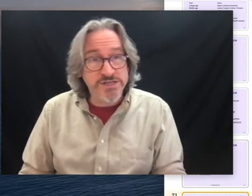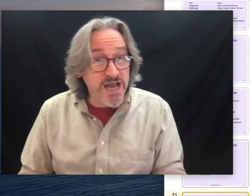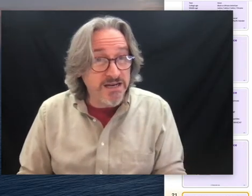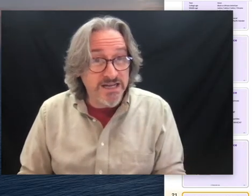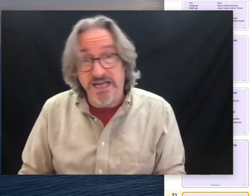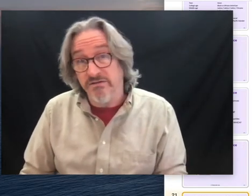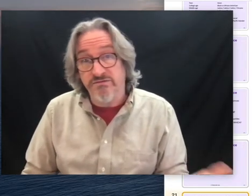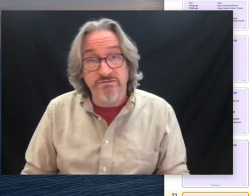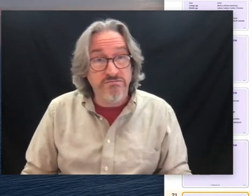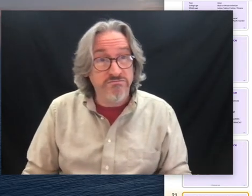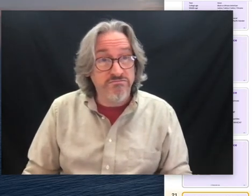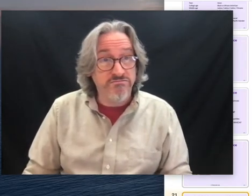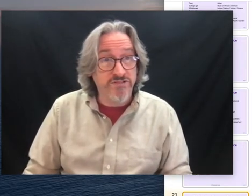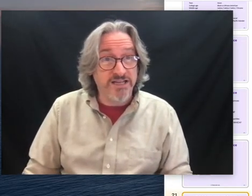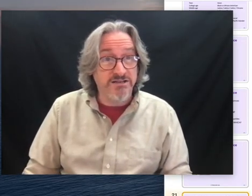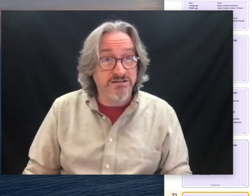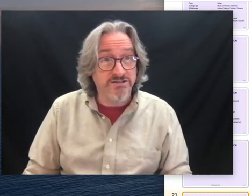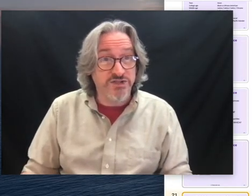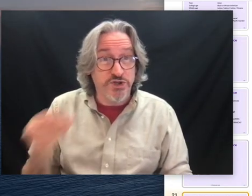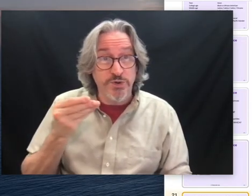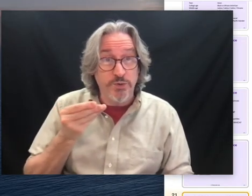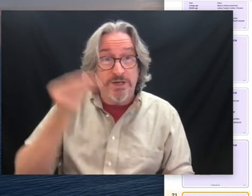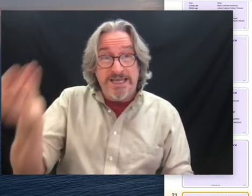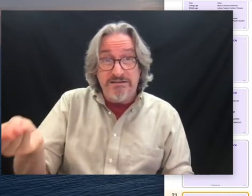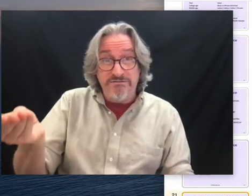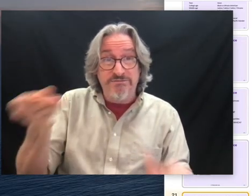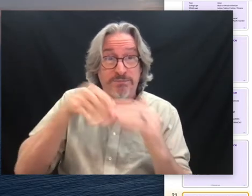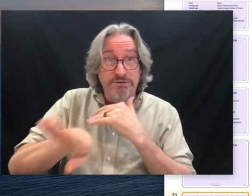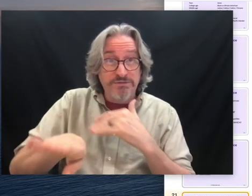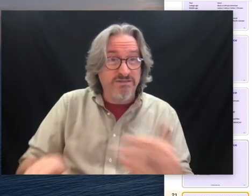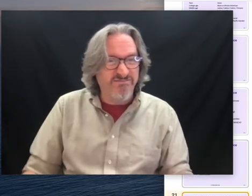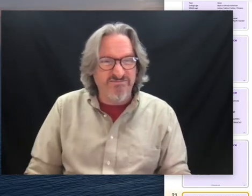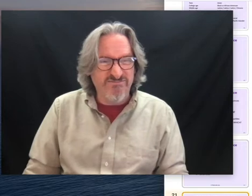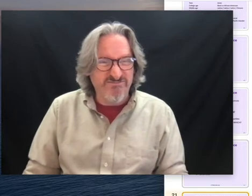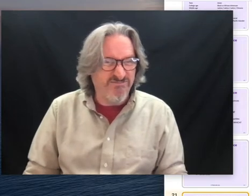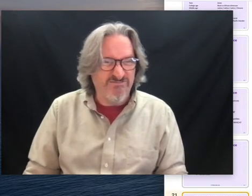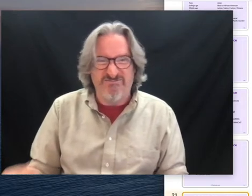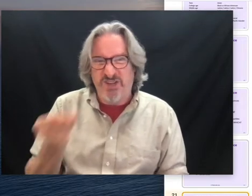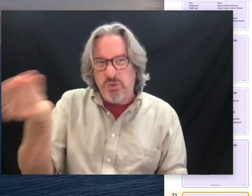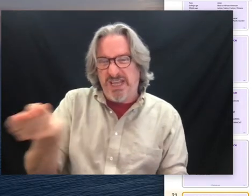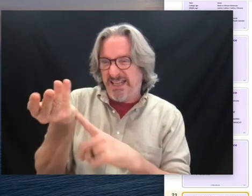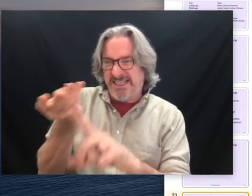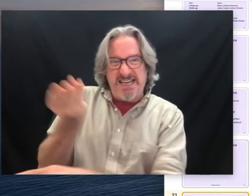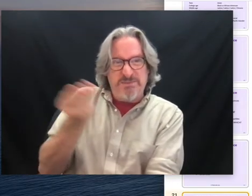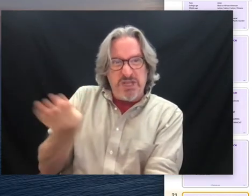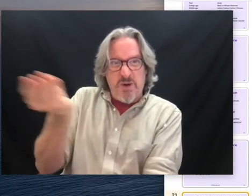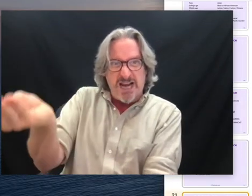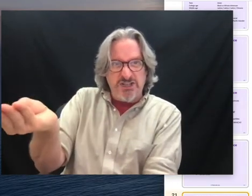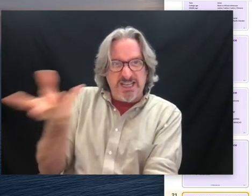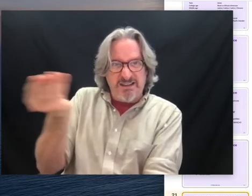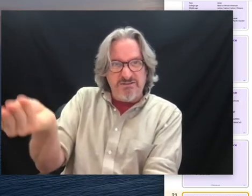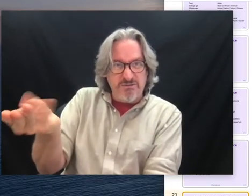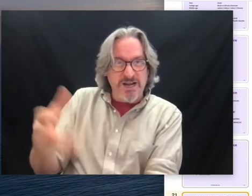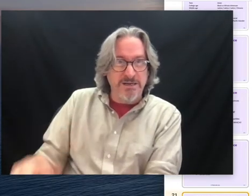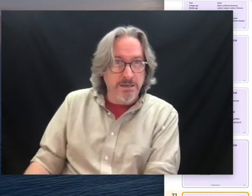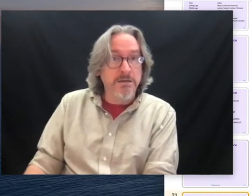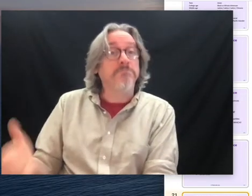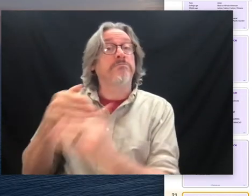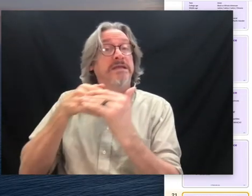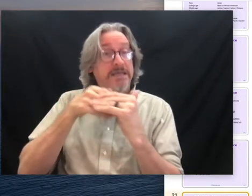would you sign give? Like, do you give birth? It's not something you actually give,